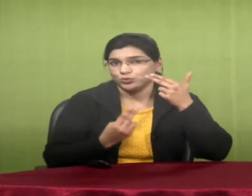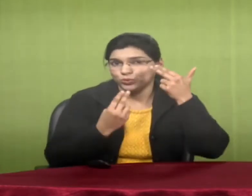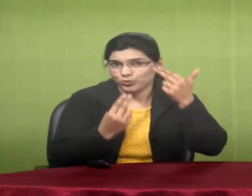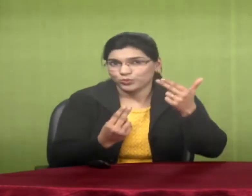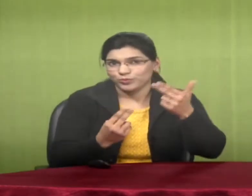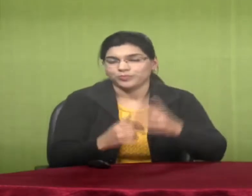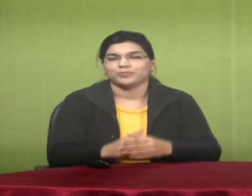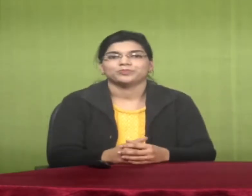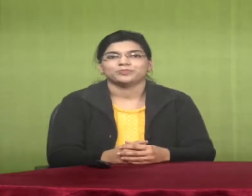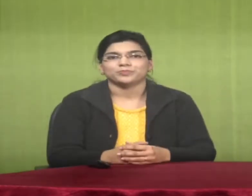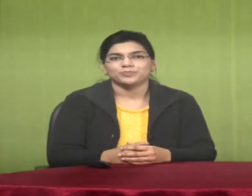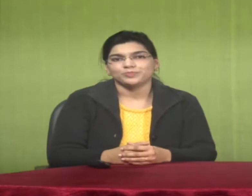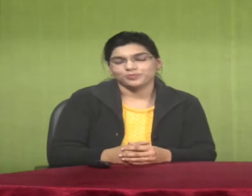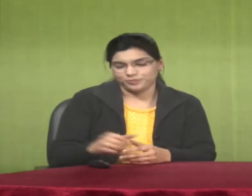Let's start.